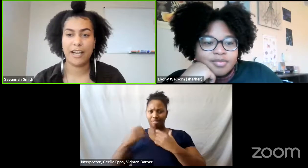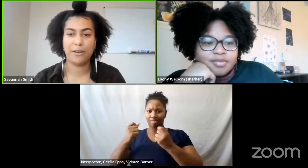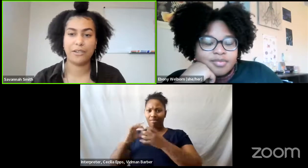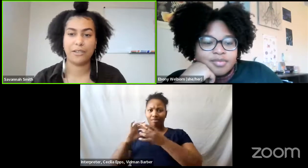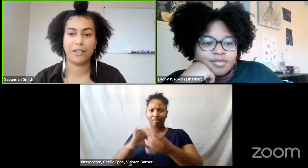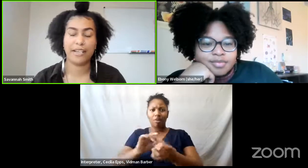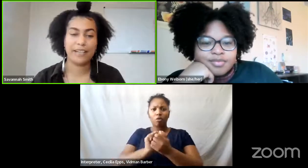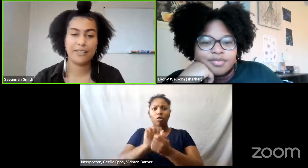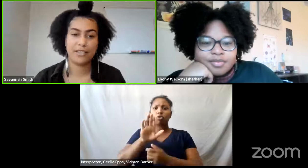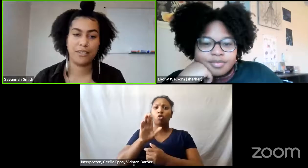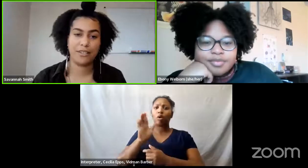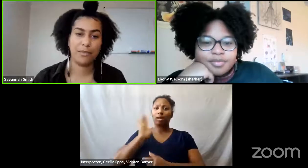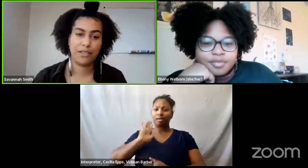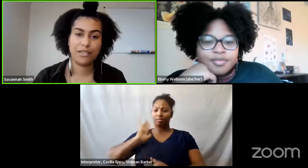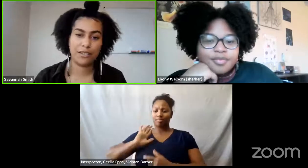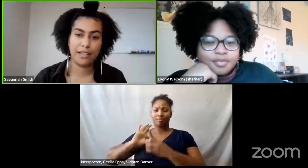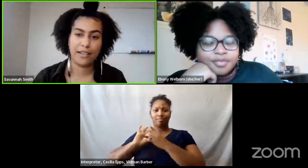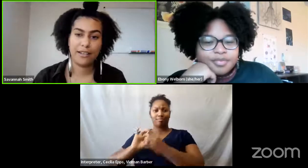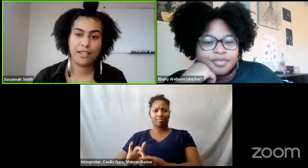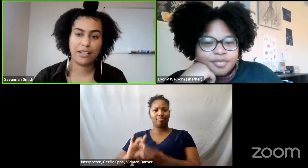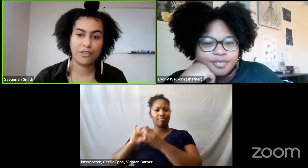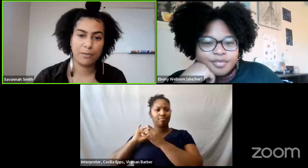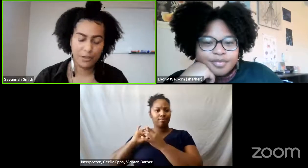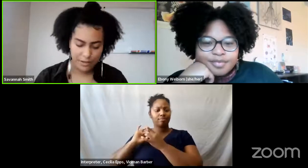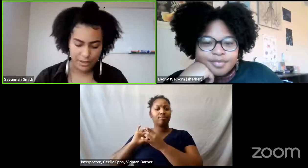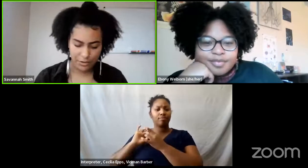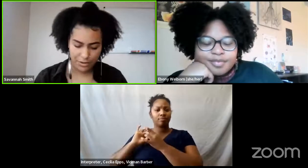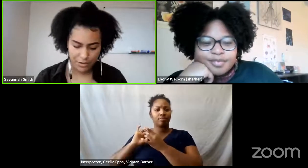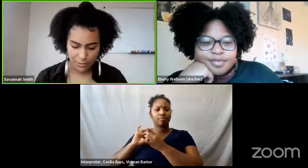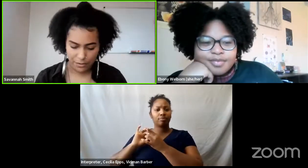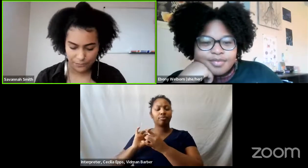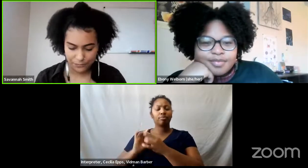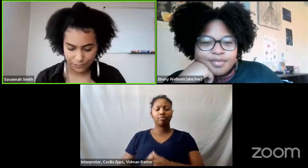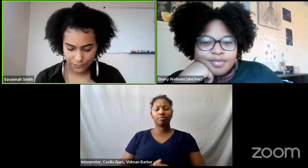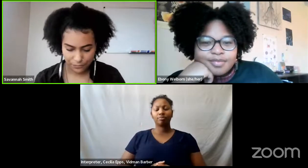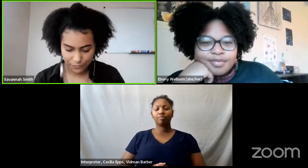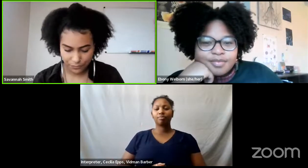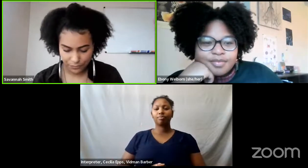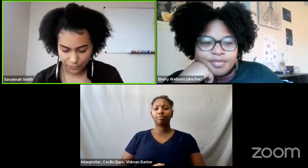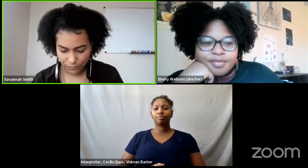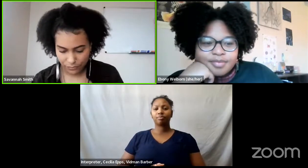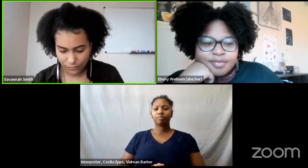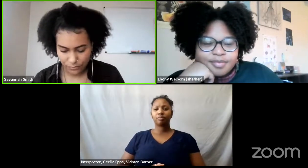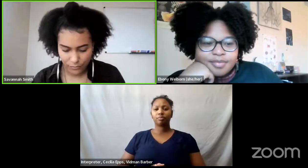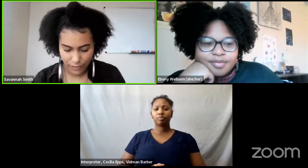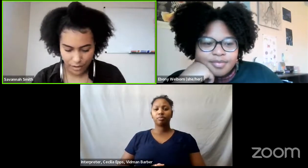lineage, and how your ancestors' ability to do that contributed to yours as well.